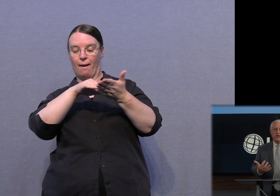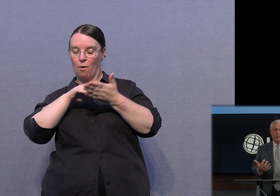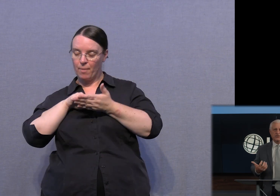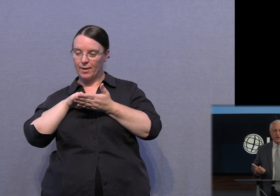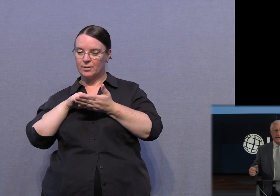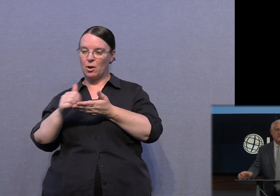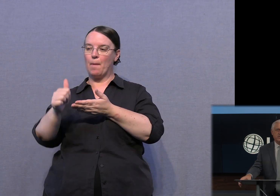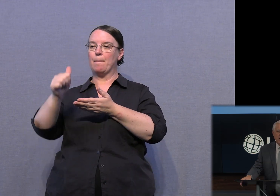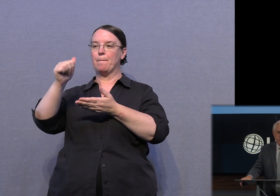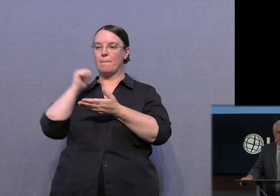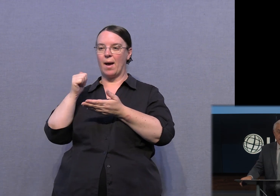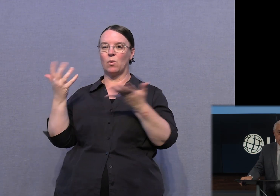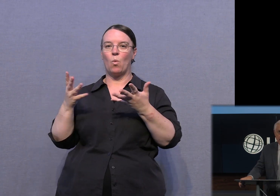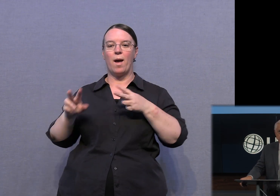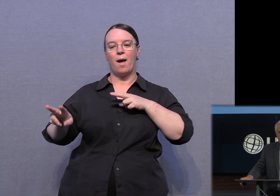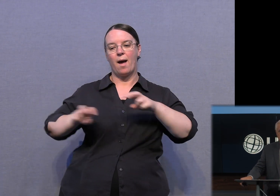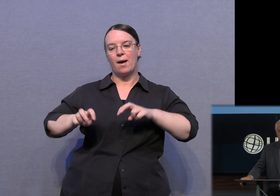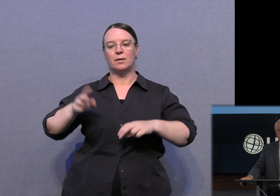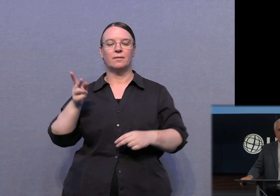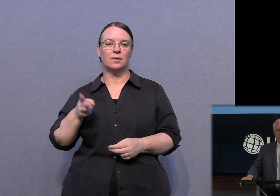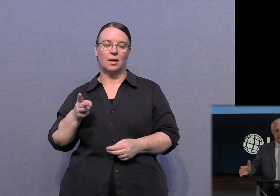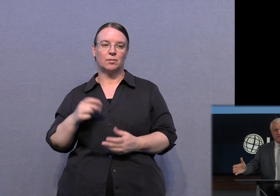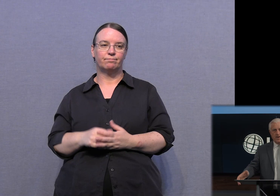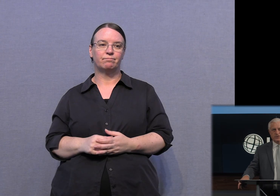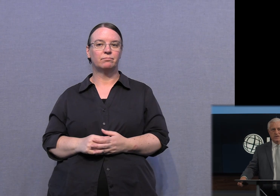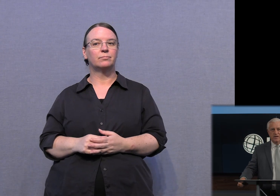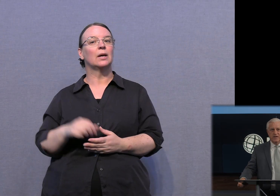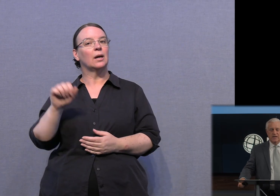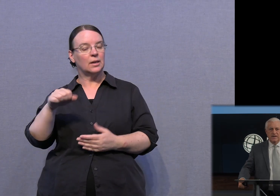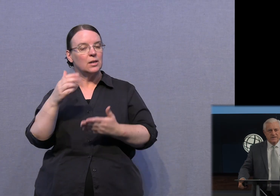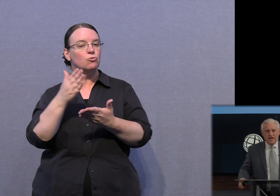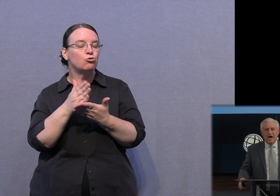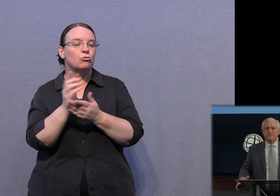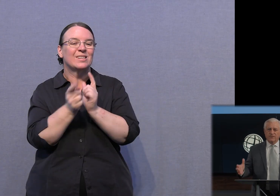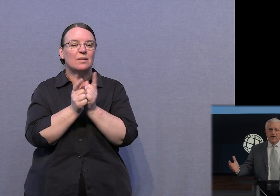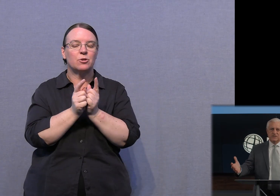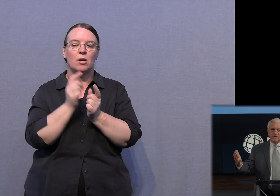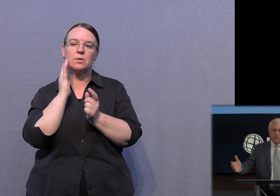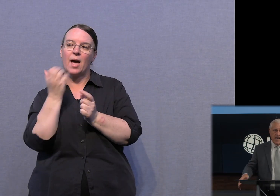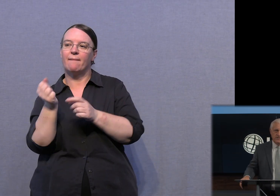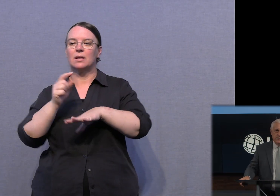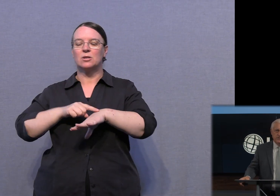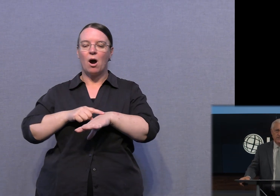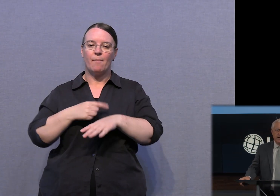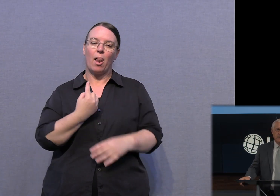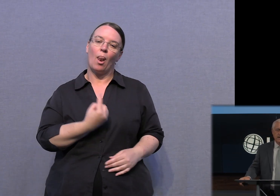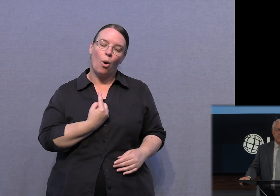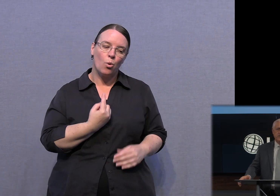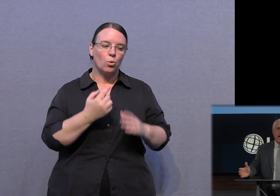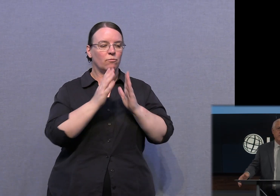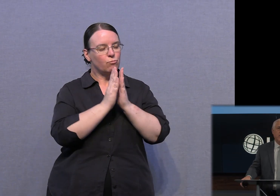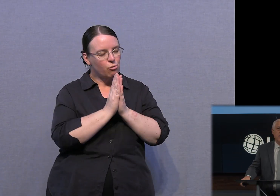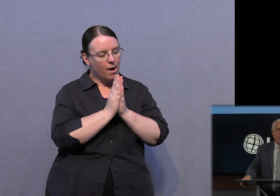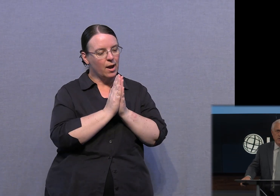must retreat in solitude and prayer, fasting, contemplation, even times of rest and relaxation.